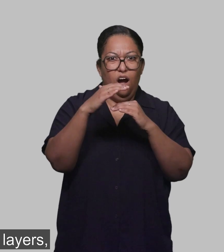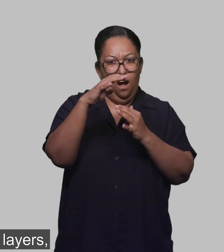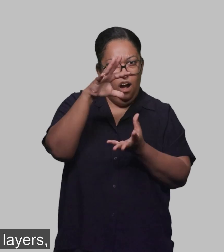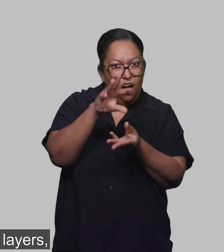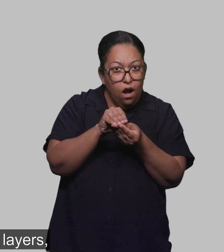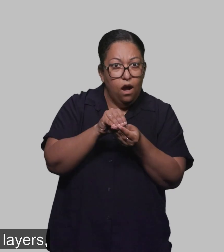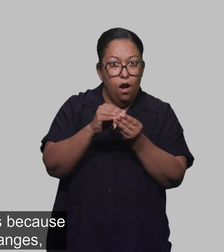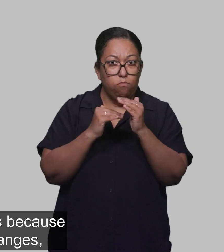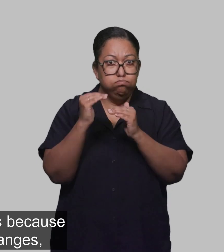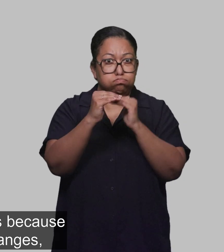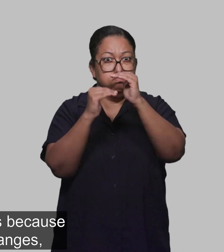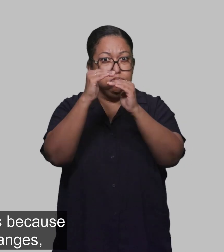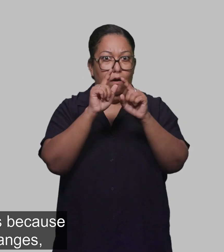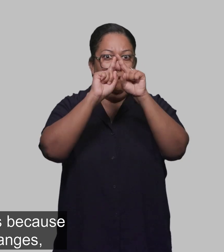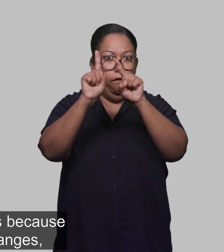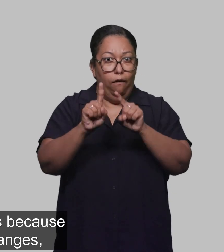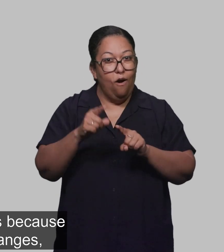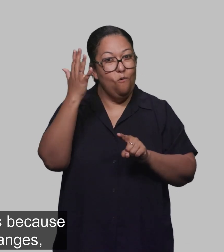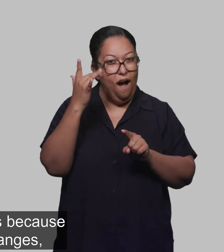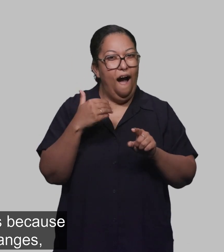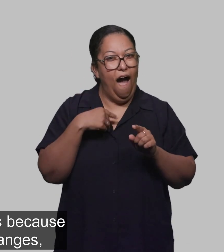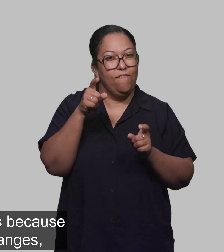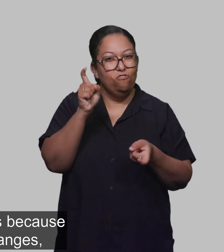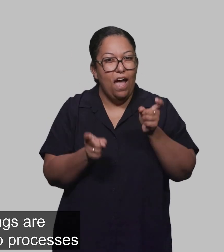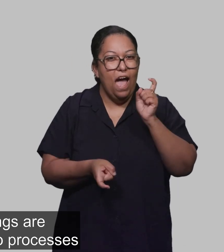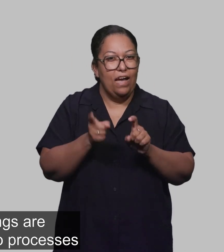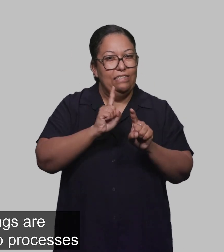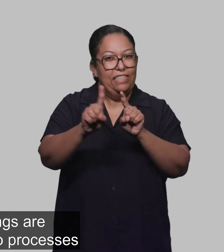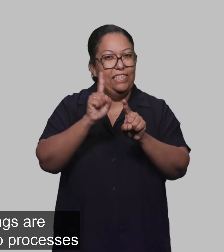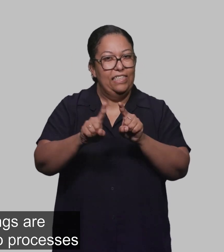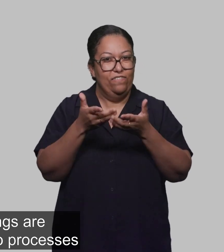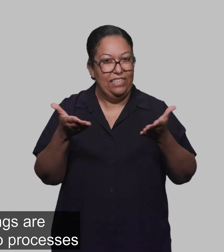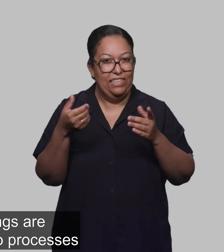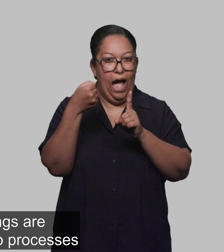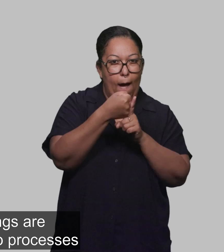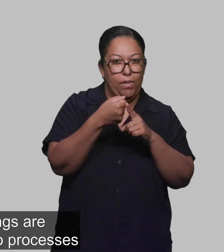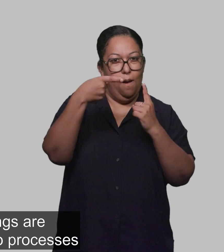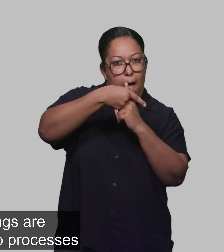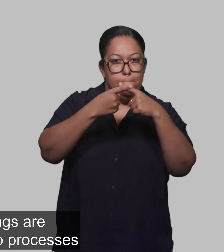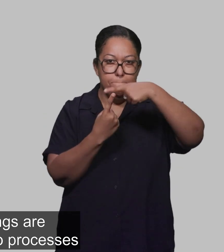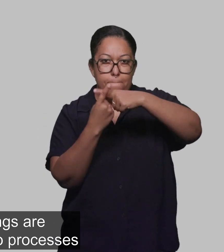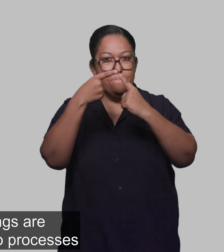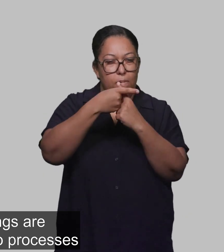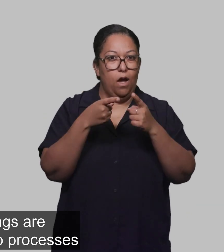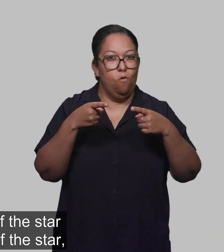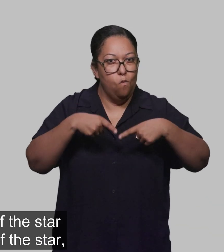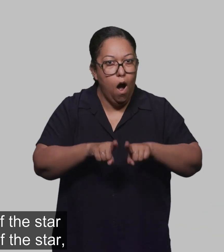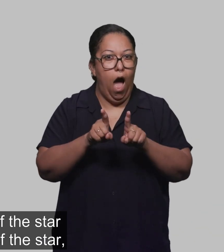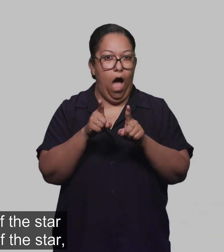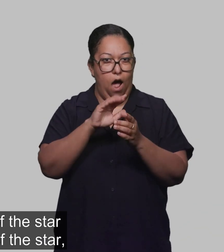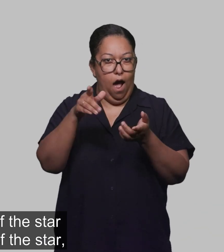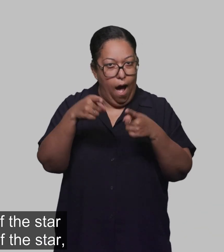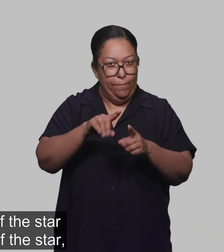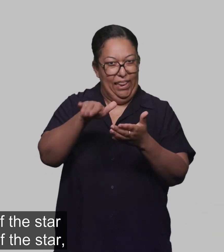those layers, we call it layers because different changes, different things are happening due to processes in